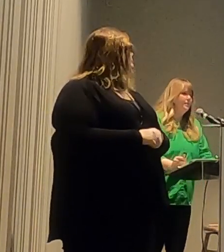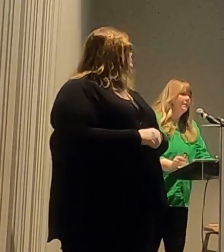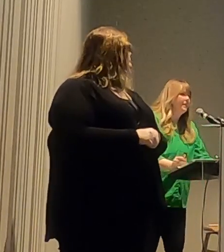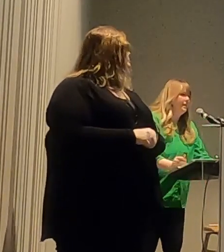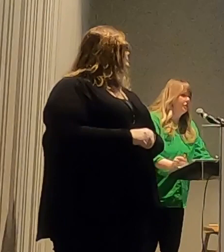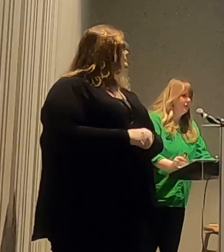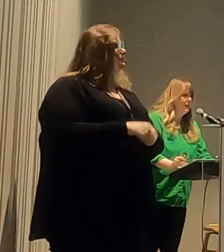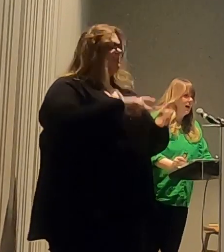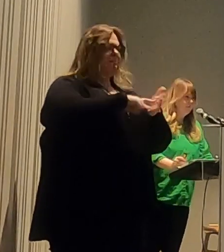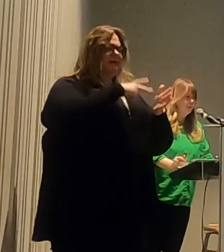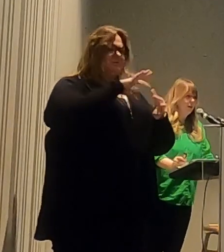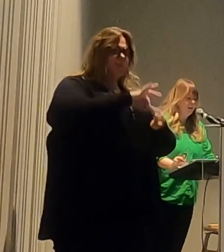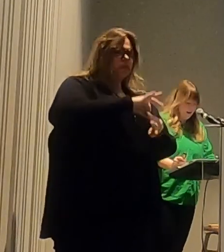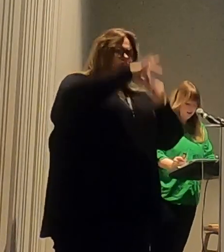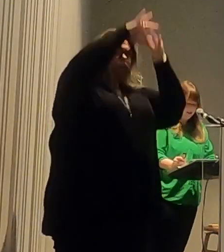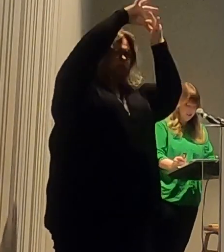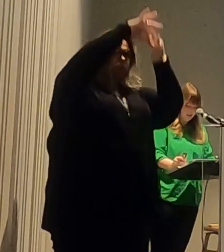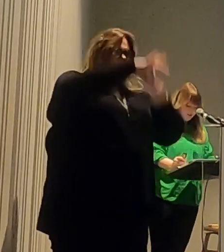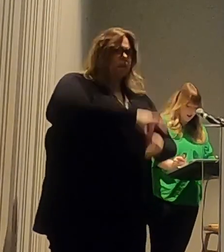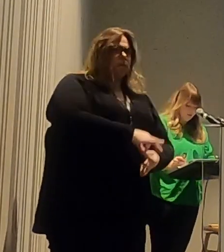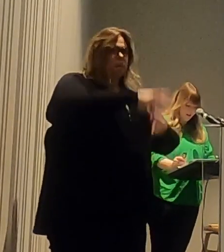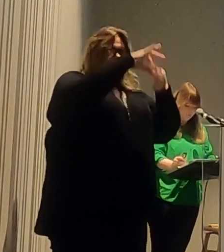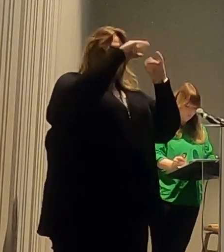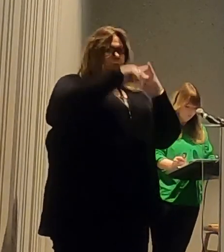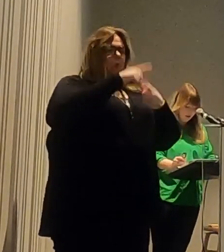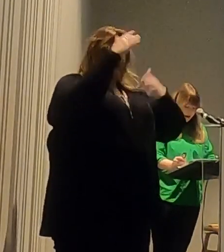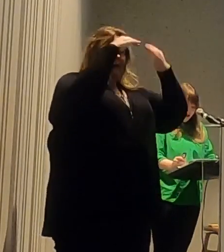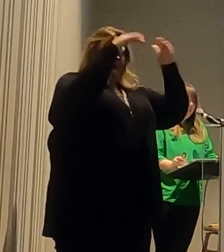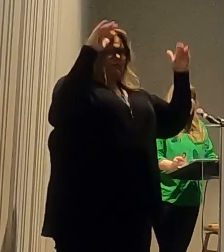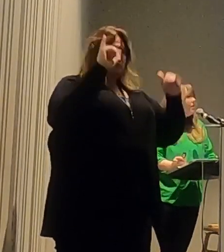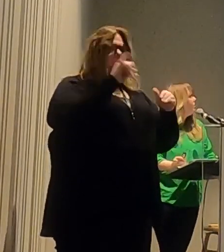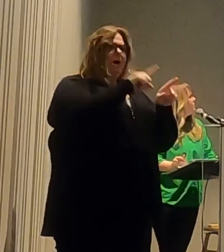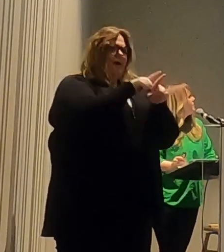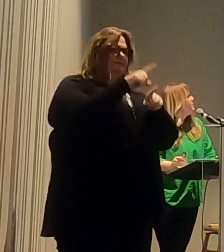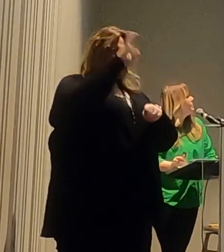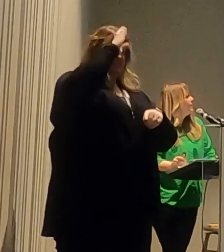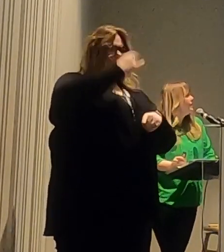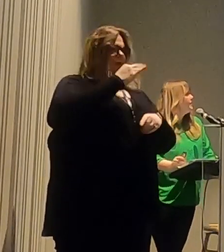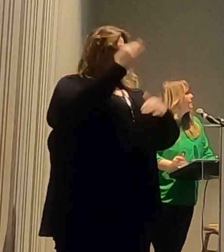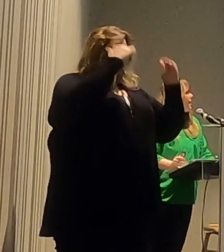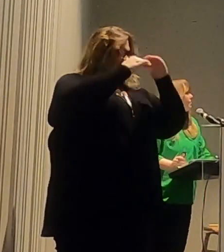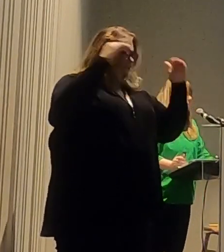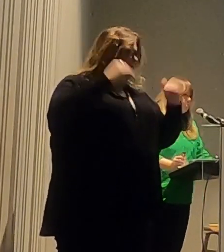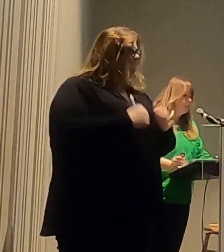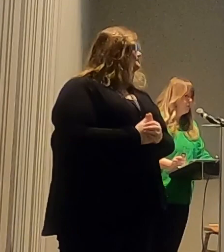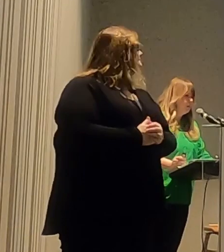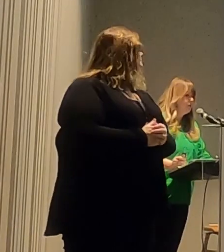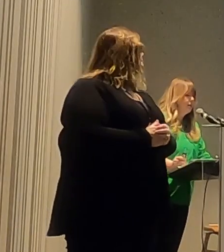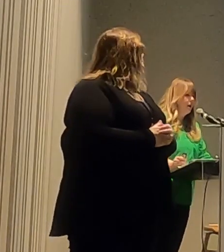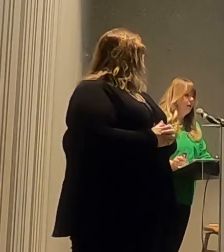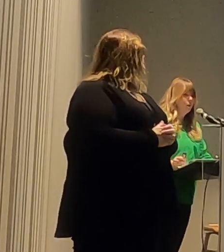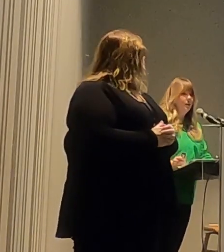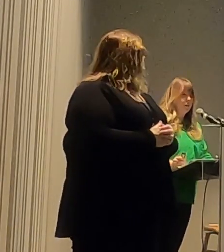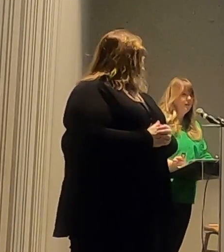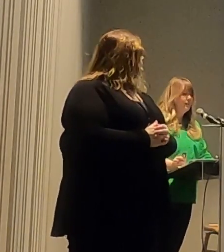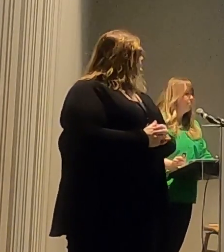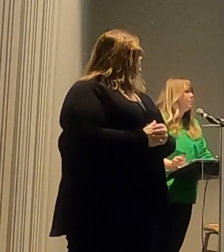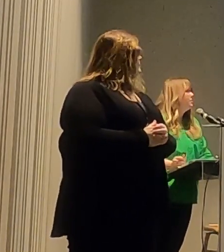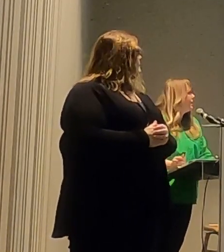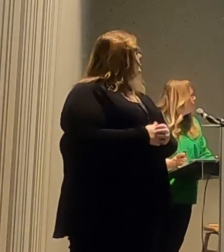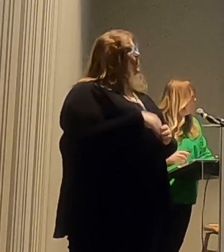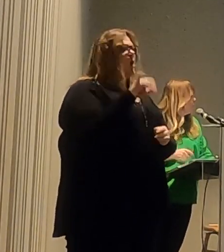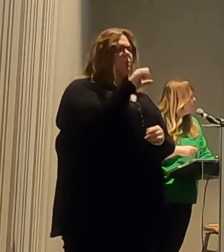the emperor's connection to heaven and as the son of heaven. There are also these various auspicious or